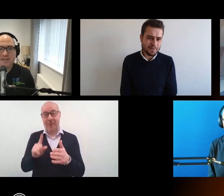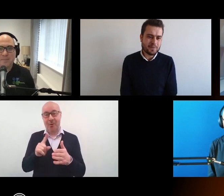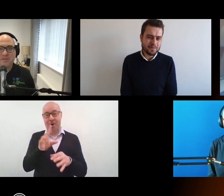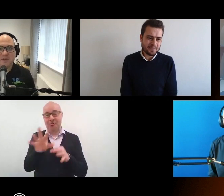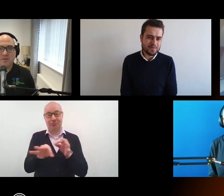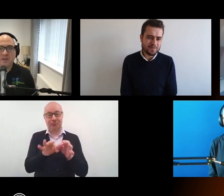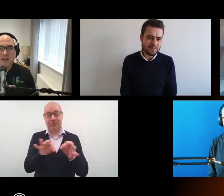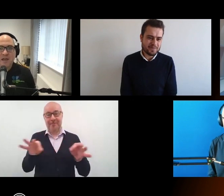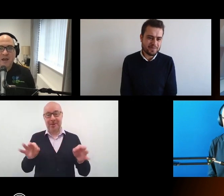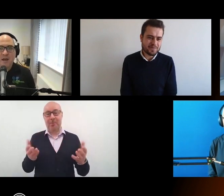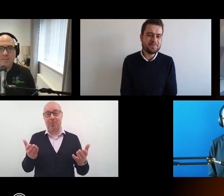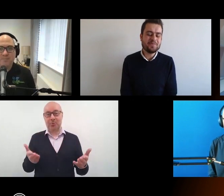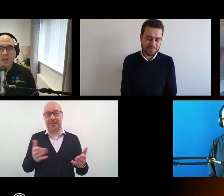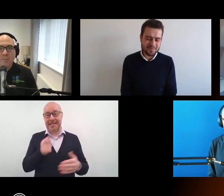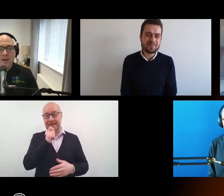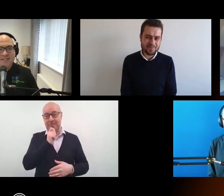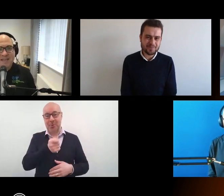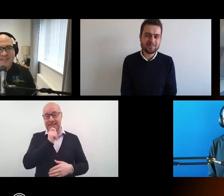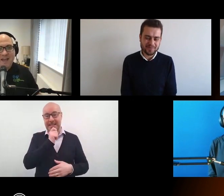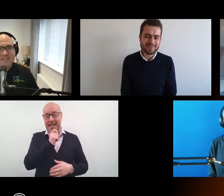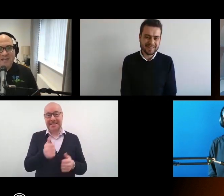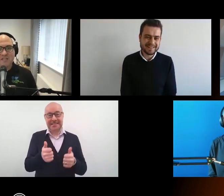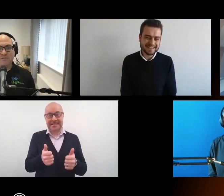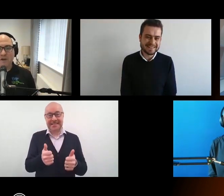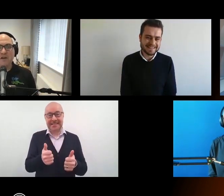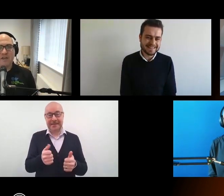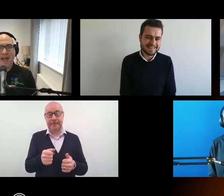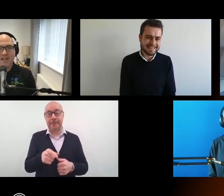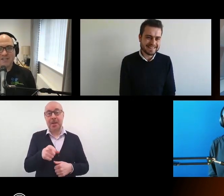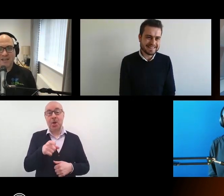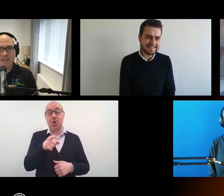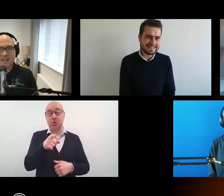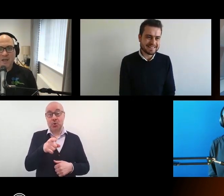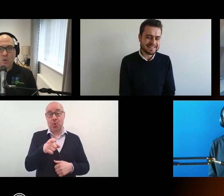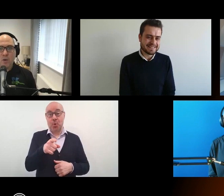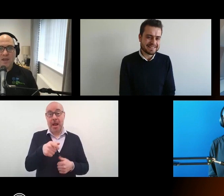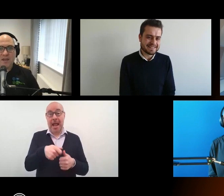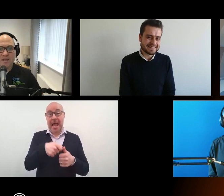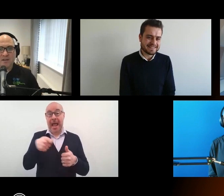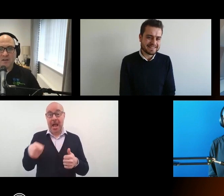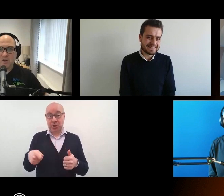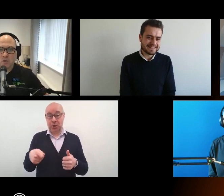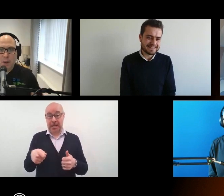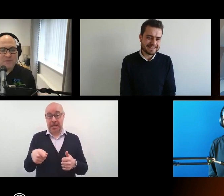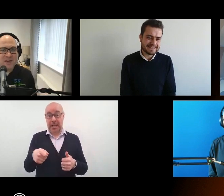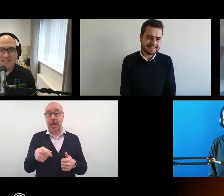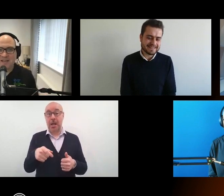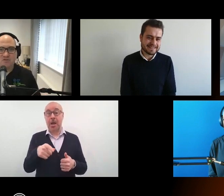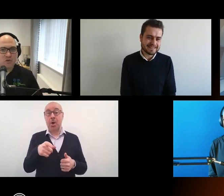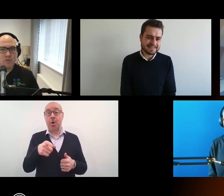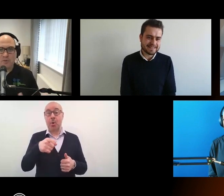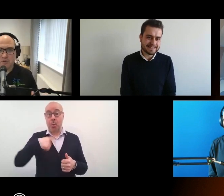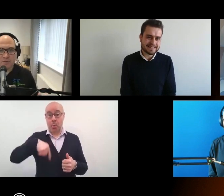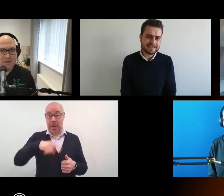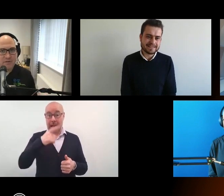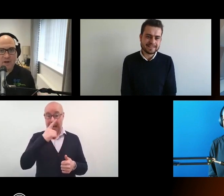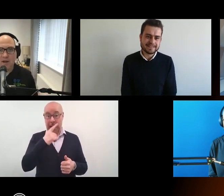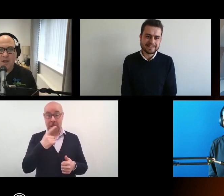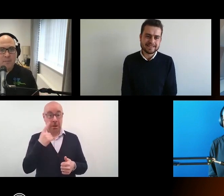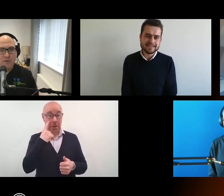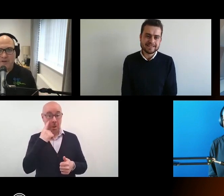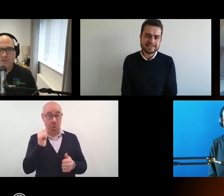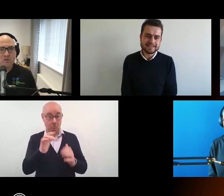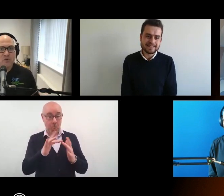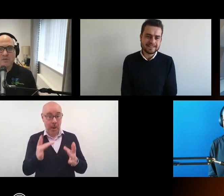podcast episode. By taking that a stage further, Ashley, we can go to websites, Andrew. Presumably there